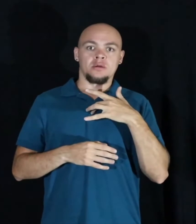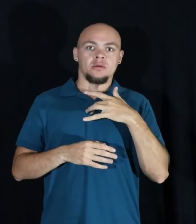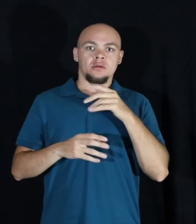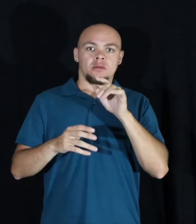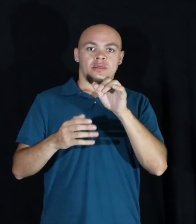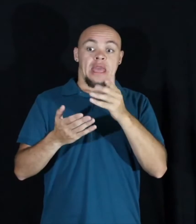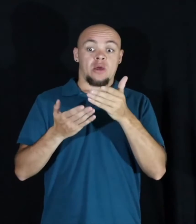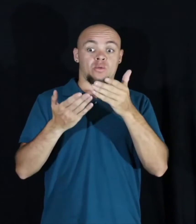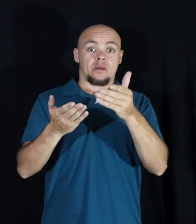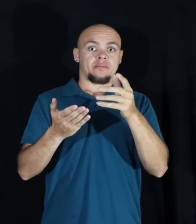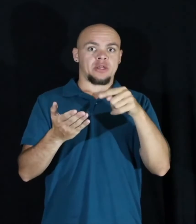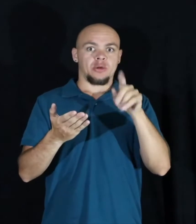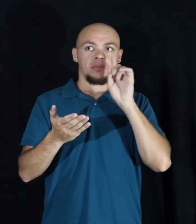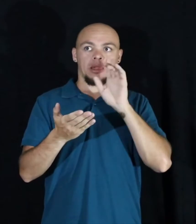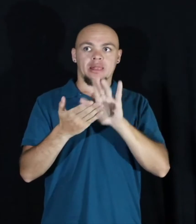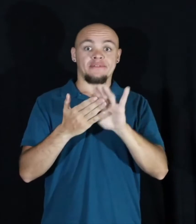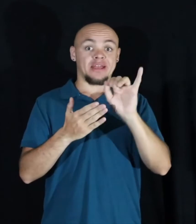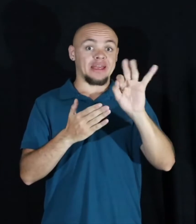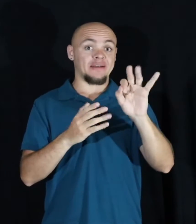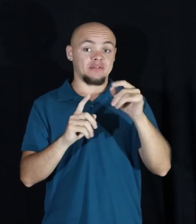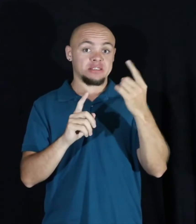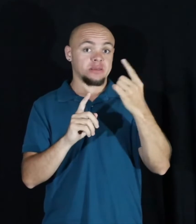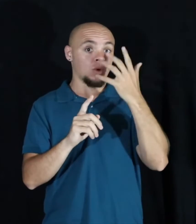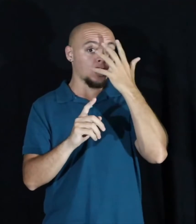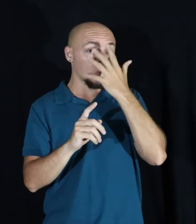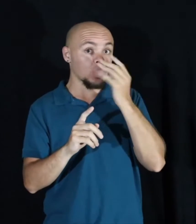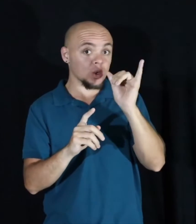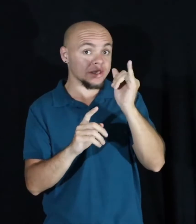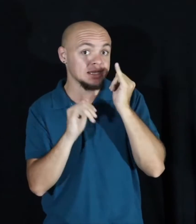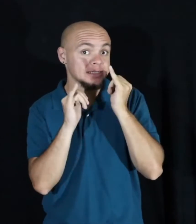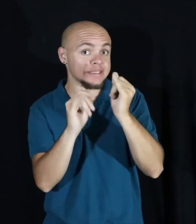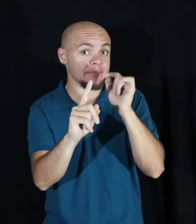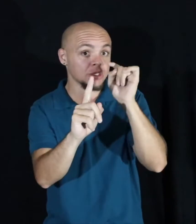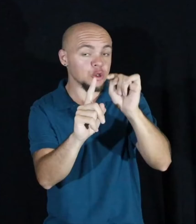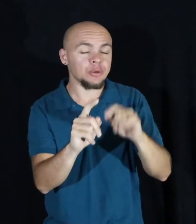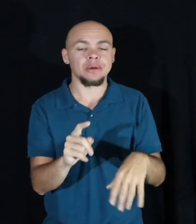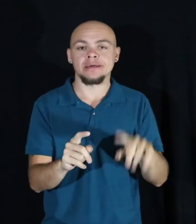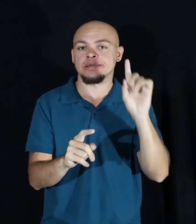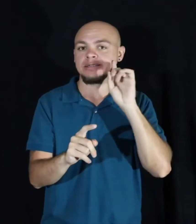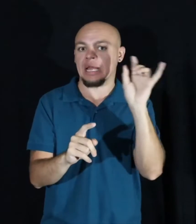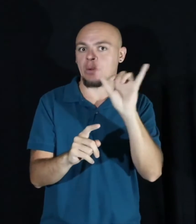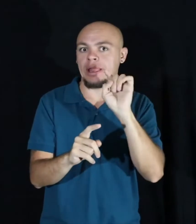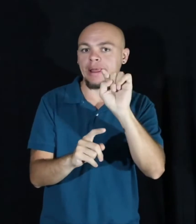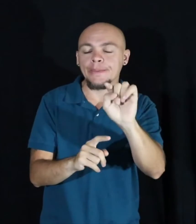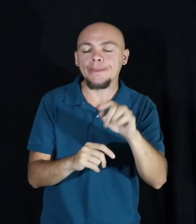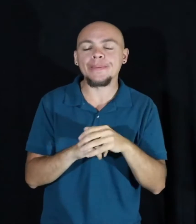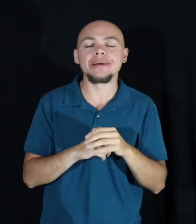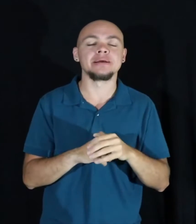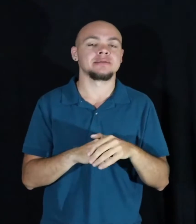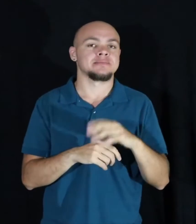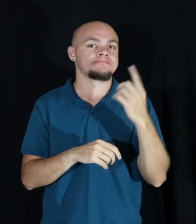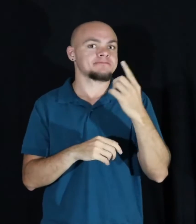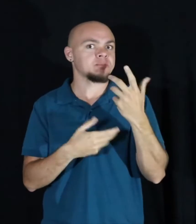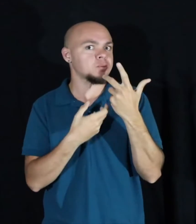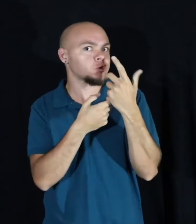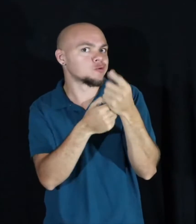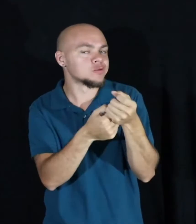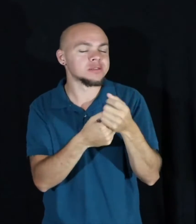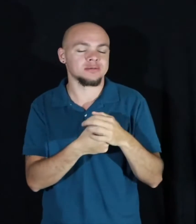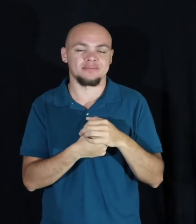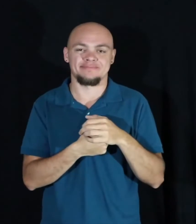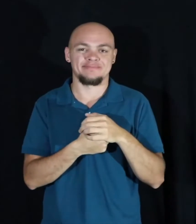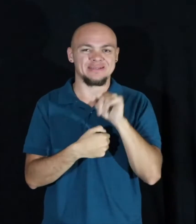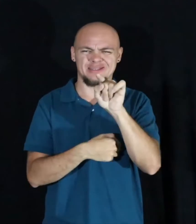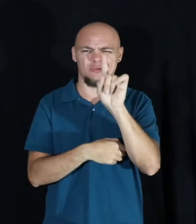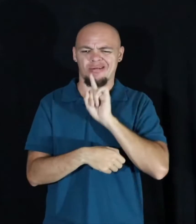that recommendation if it came from somebody who looked like you, someone who sounded like you, someone who you trusted? You're